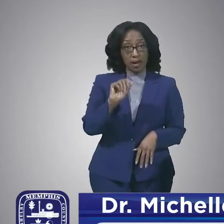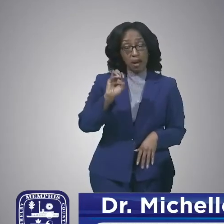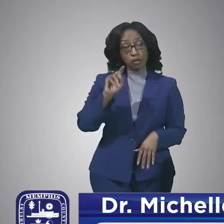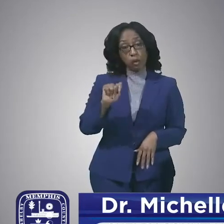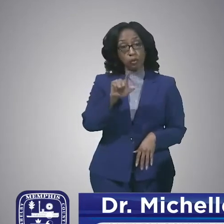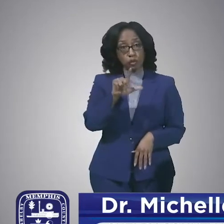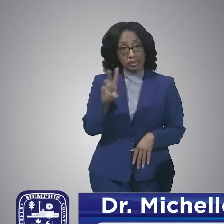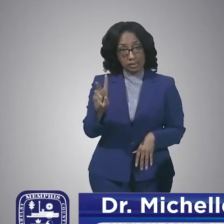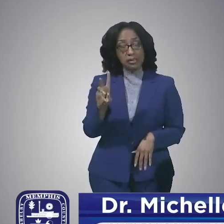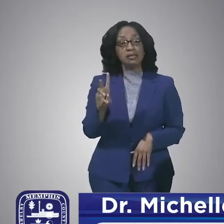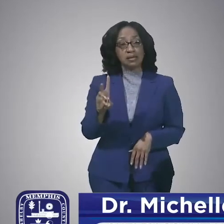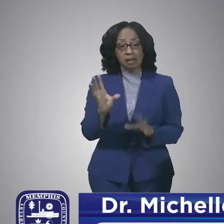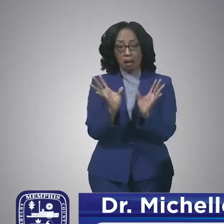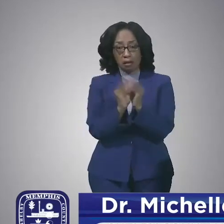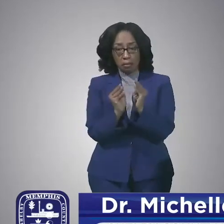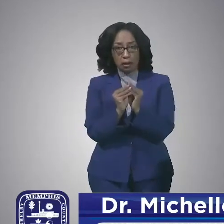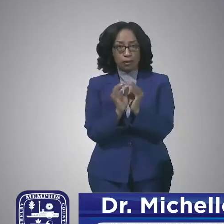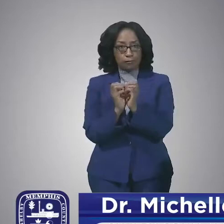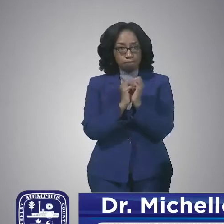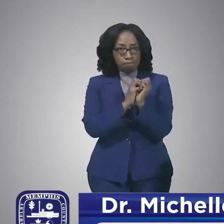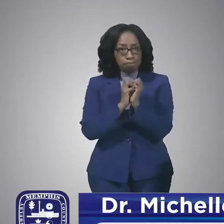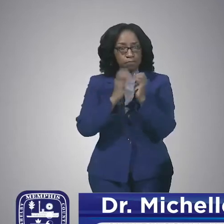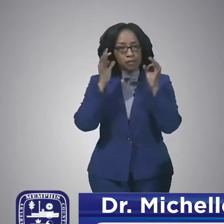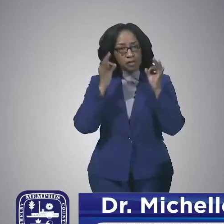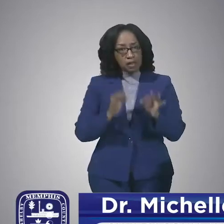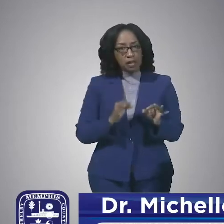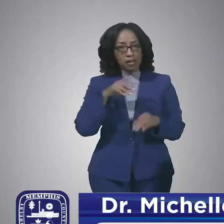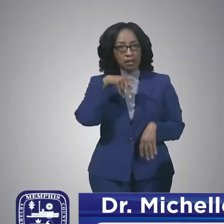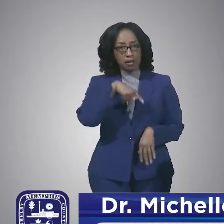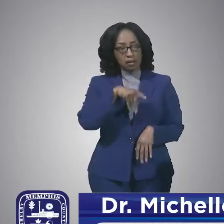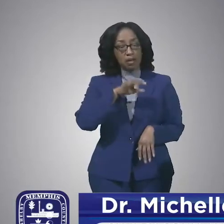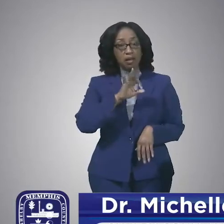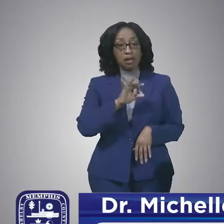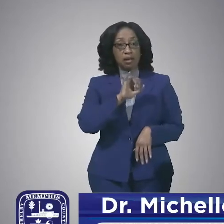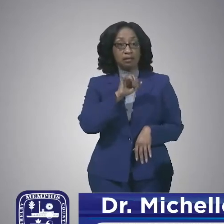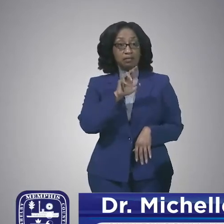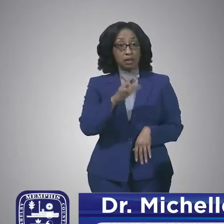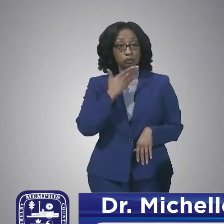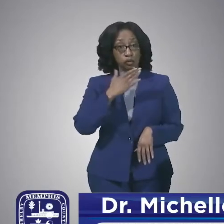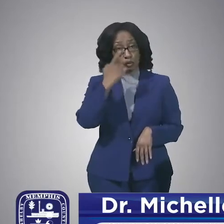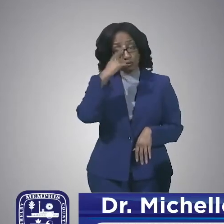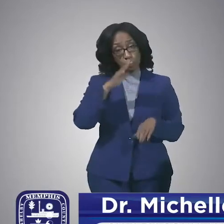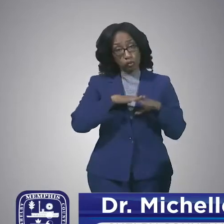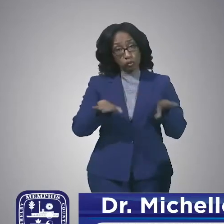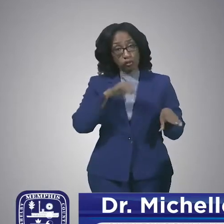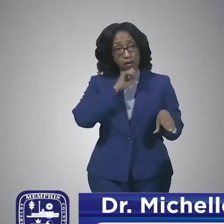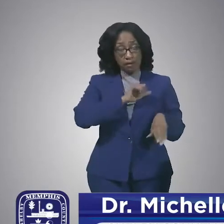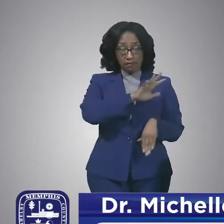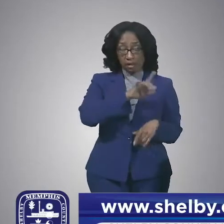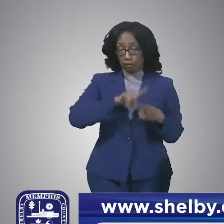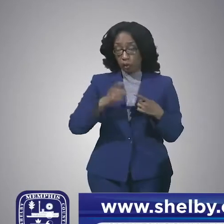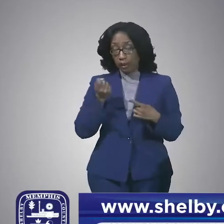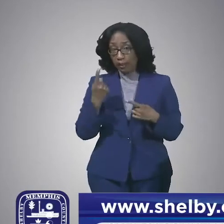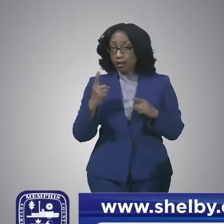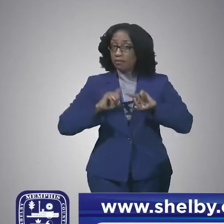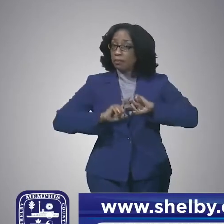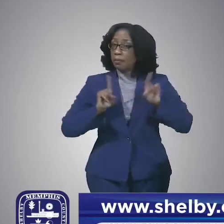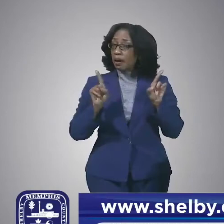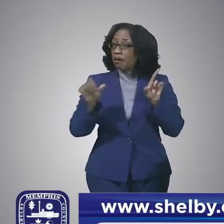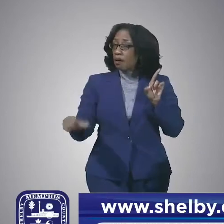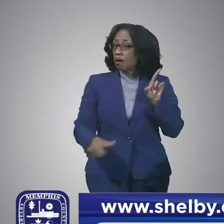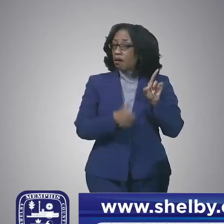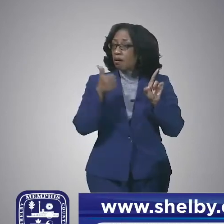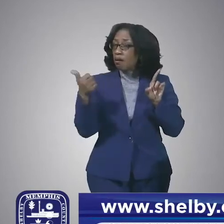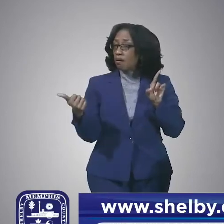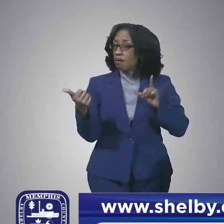to recommend that Pfizer was safe and effective for kids 5 to 11. But the other main step